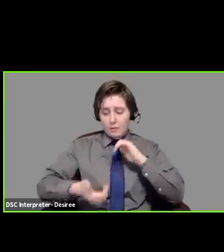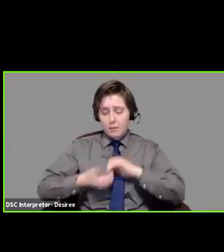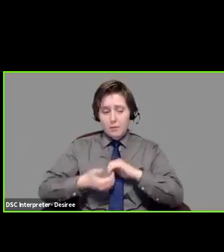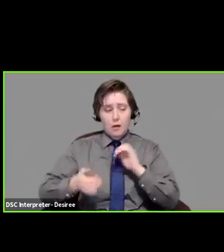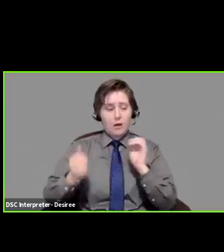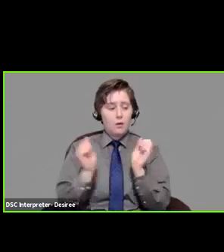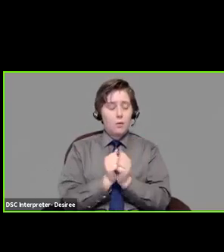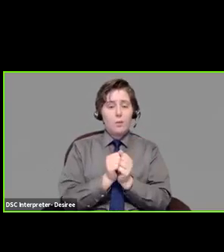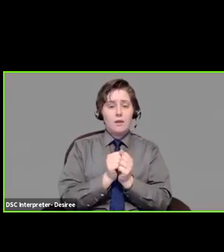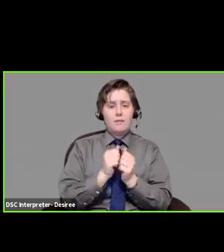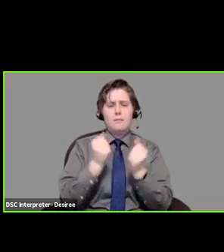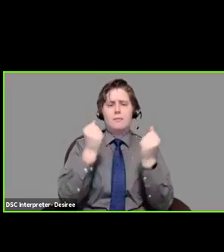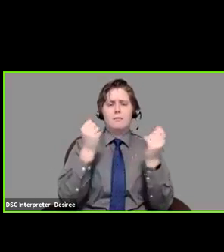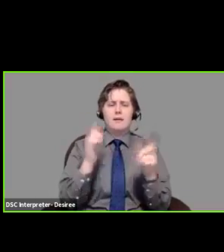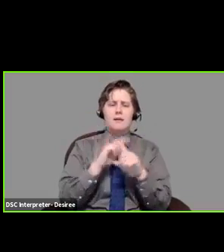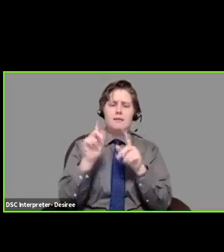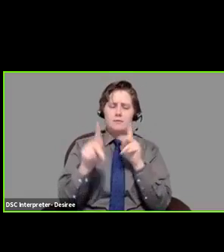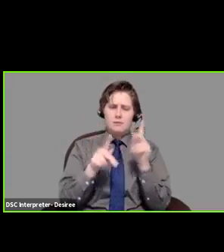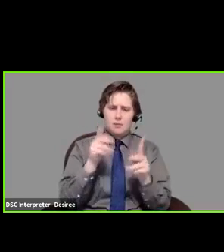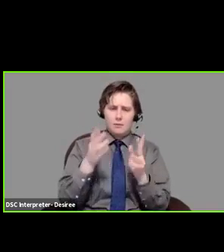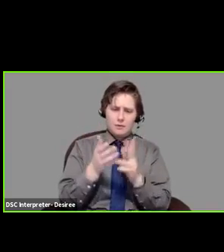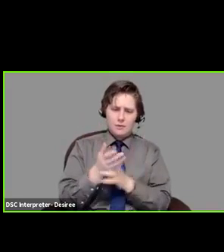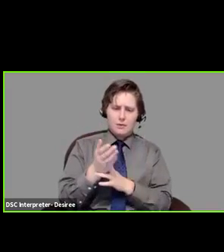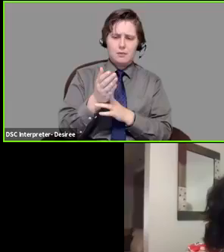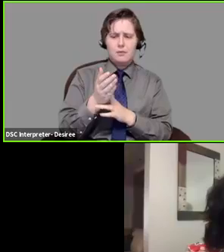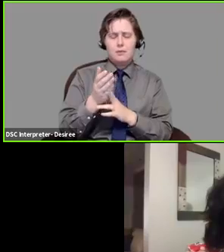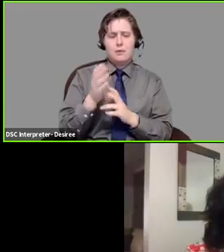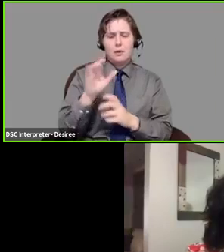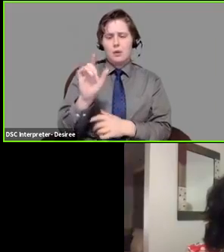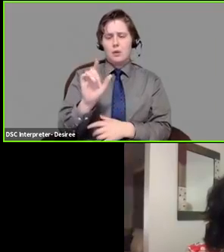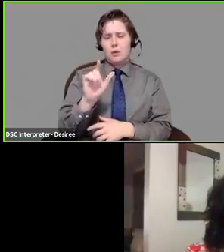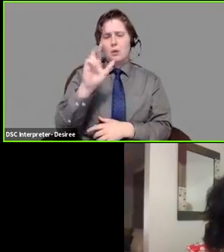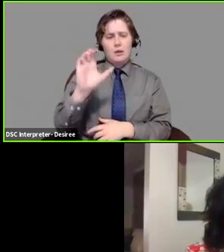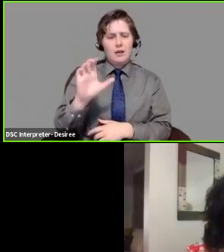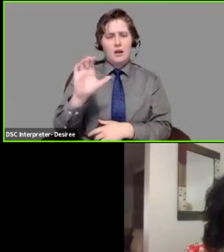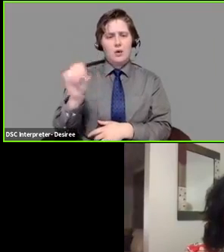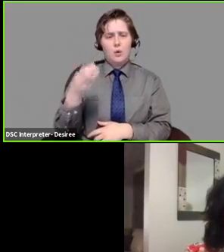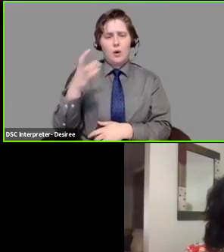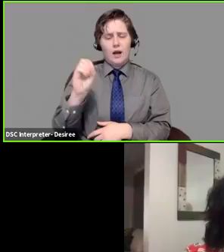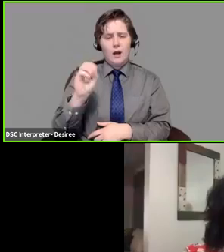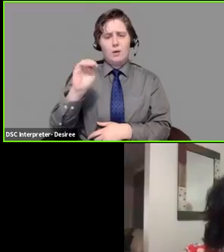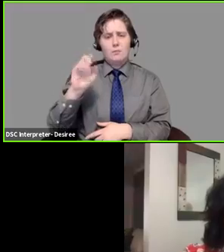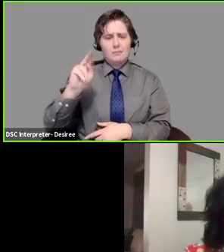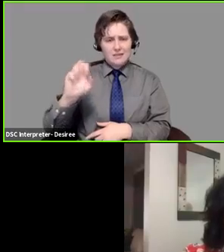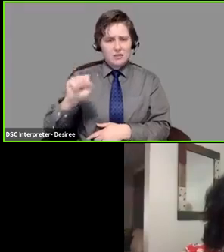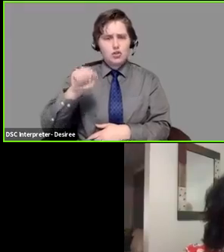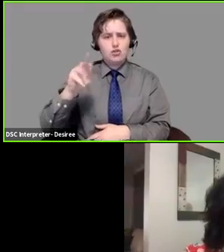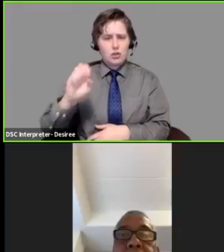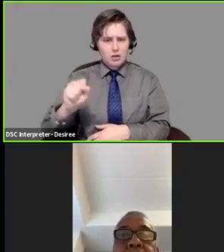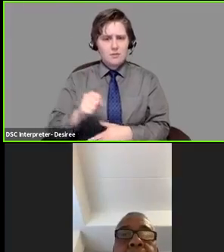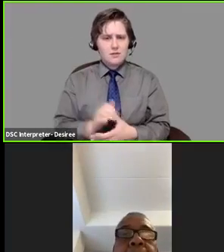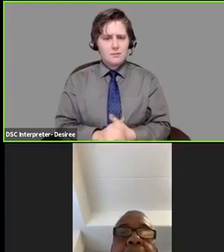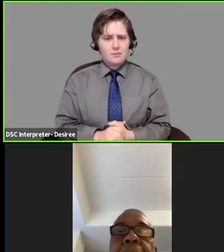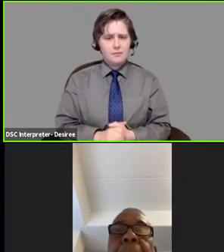with many people through the Lucas County Ohio Means Jobs.